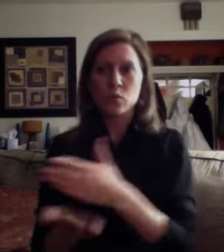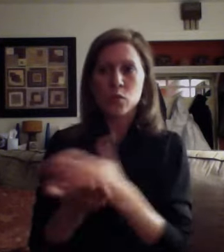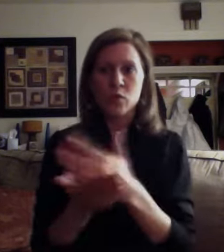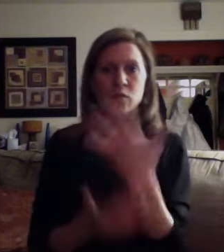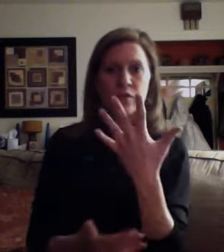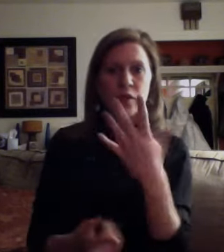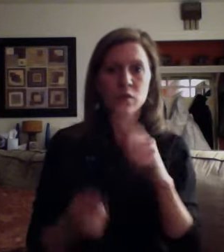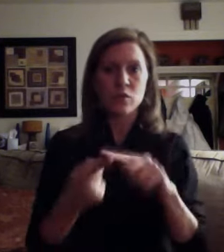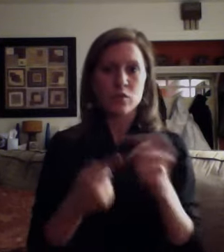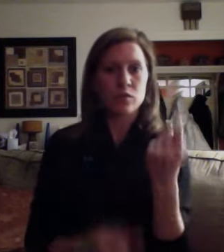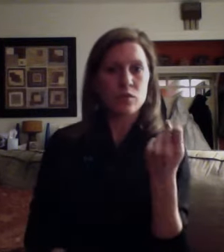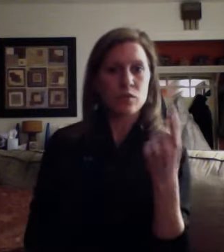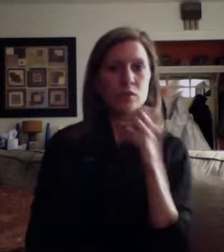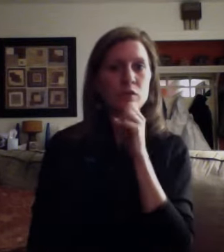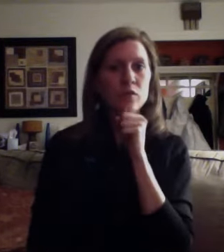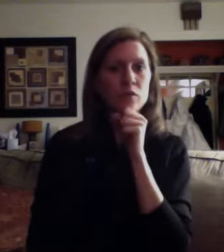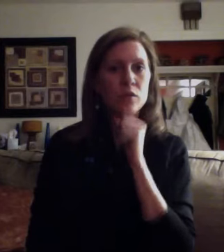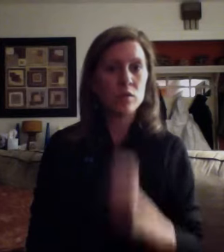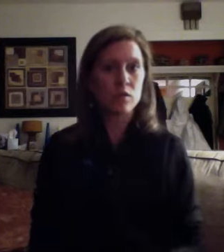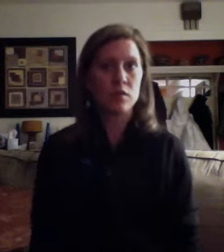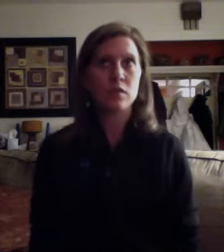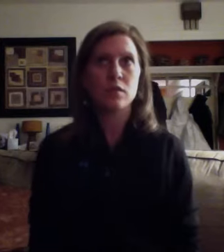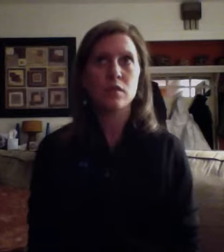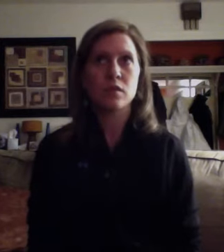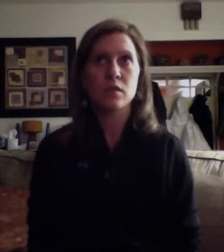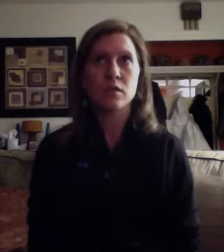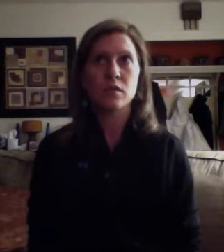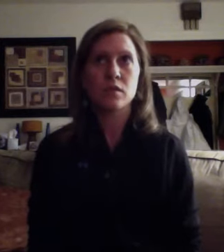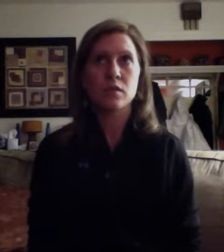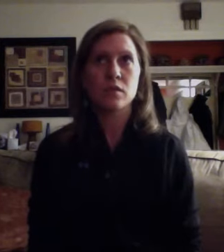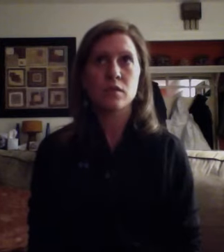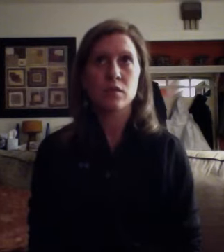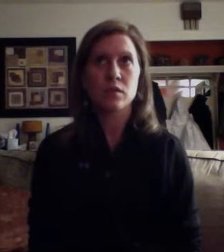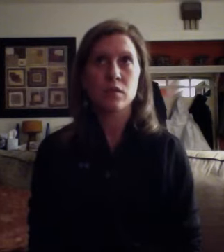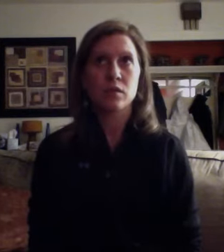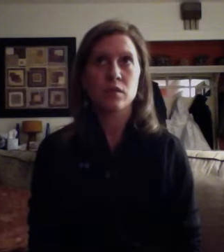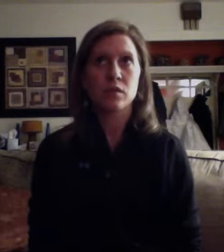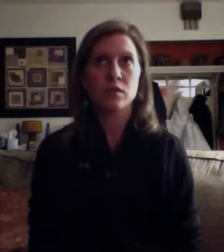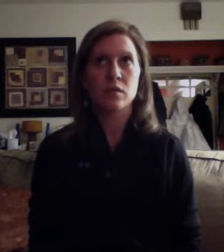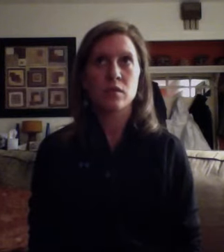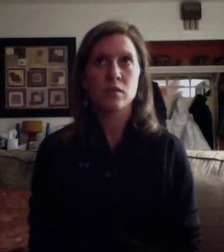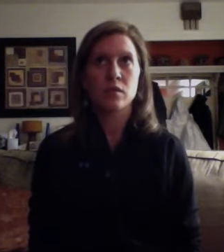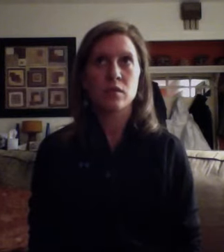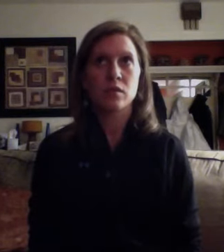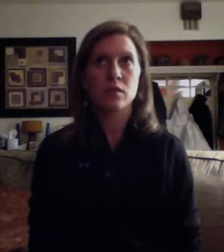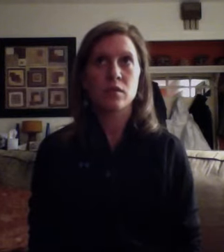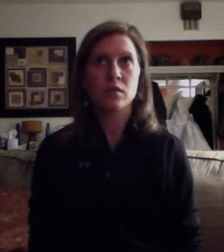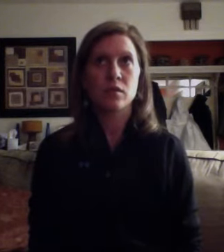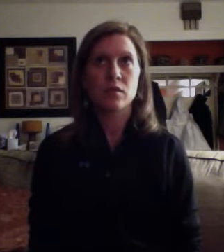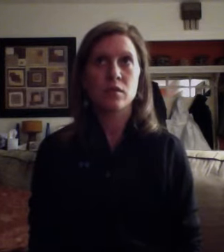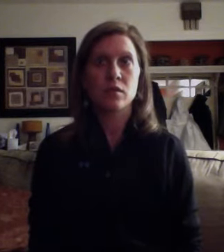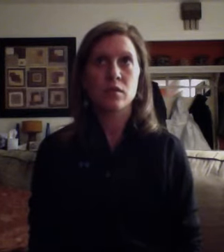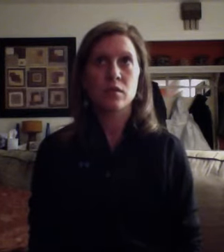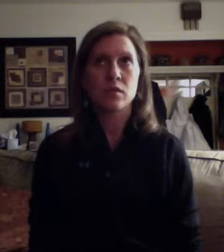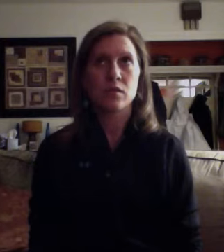And so then I go up, and my candle bearers process out in front of me, and I'm holding the lectionary up, and the